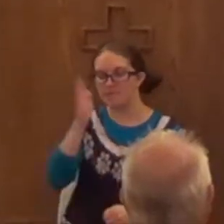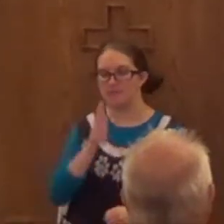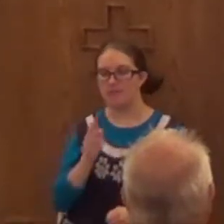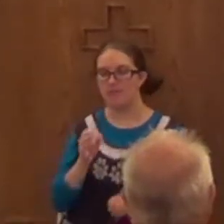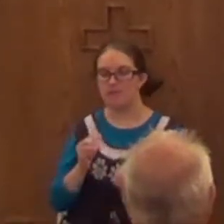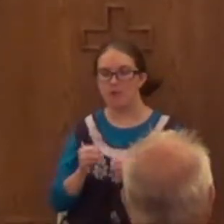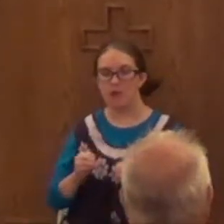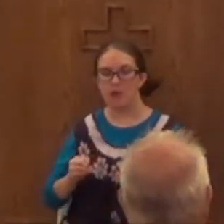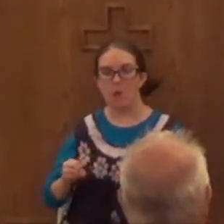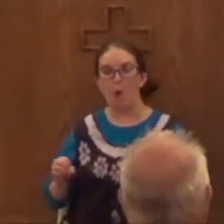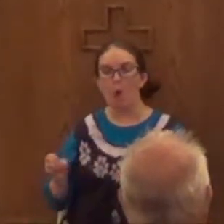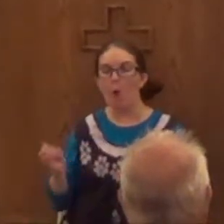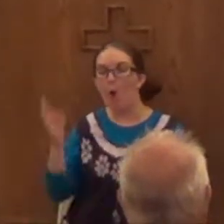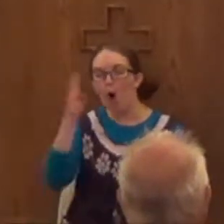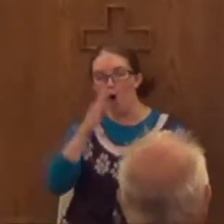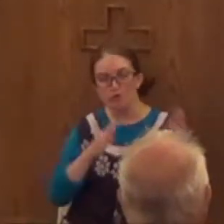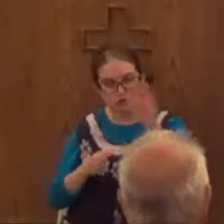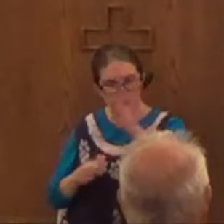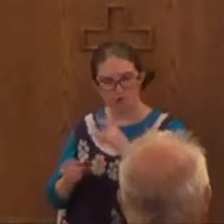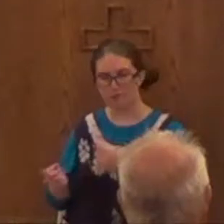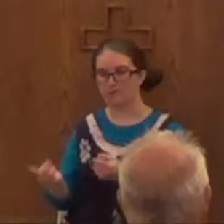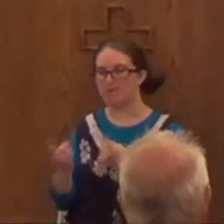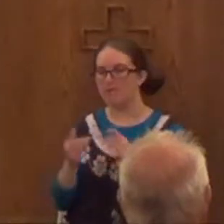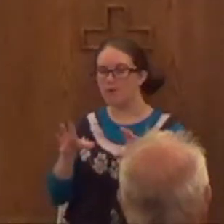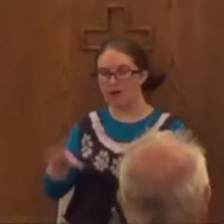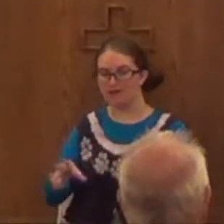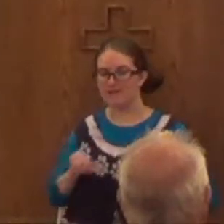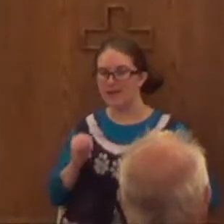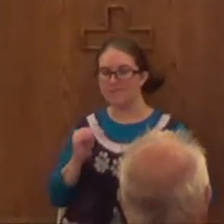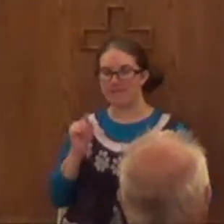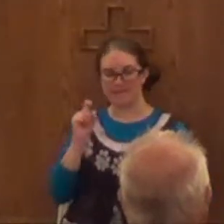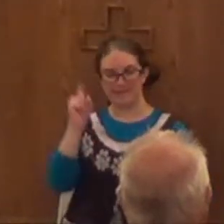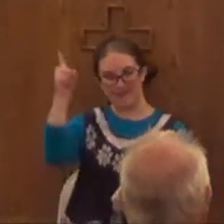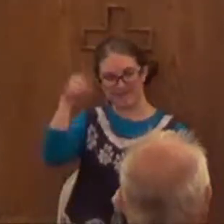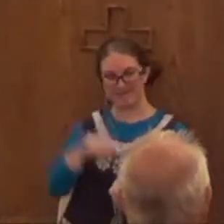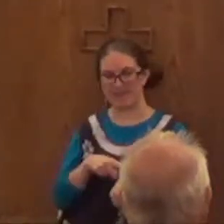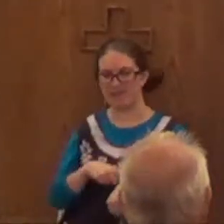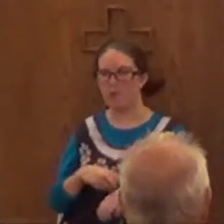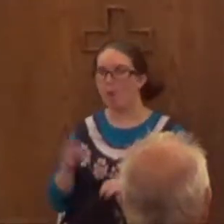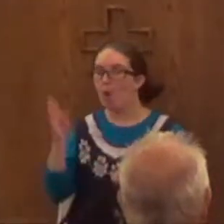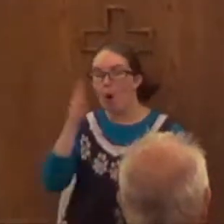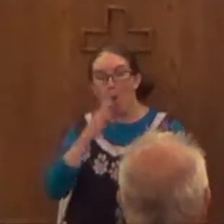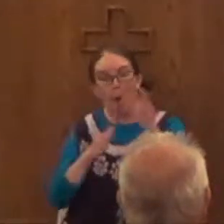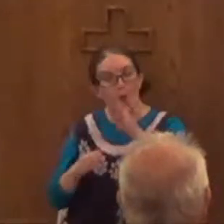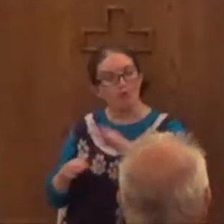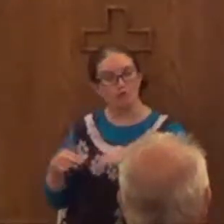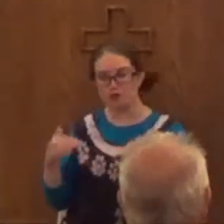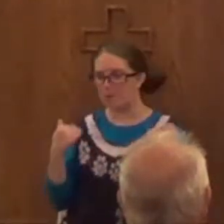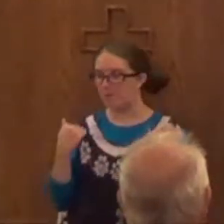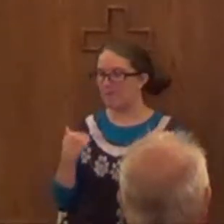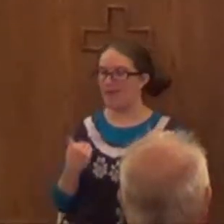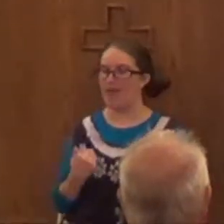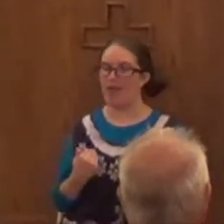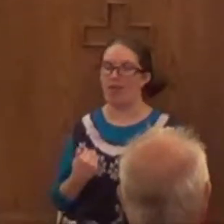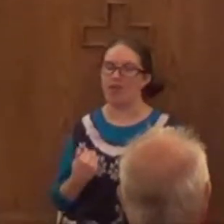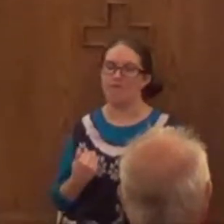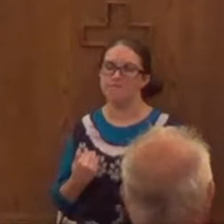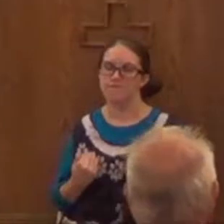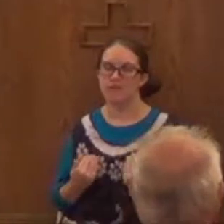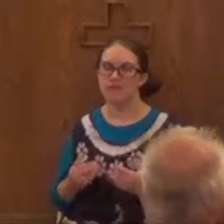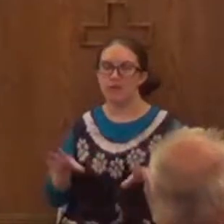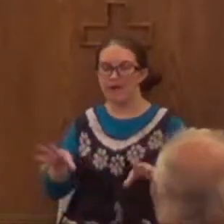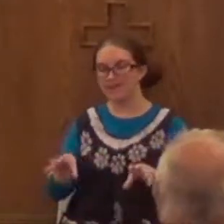the trouble we got when it comes to accepting his timing. Oh, the trouble we have whenever it comes